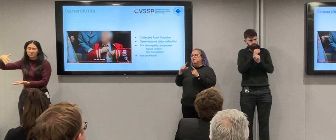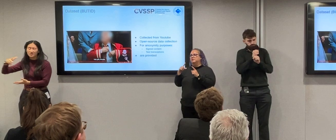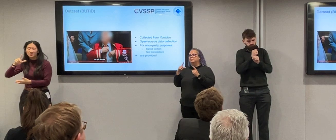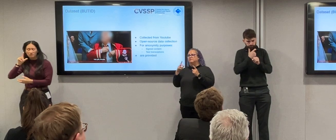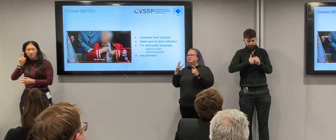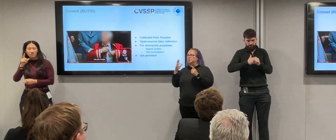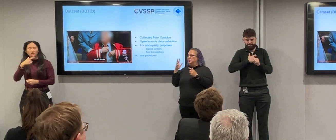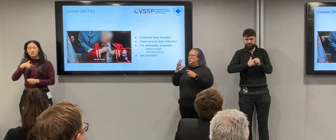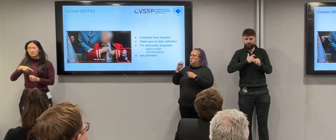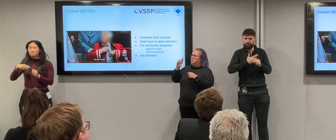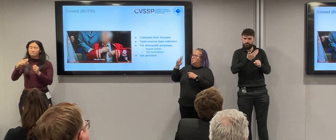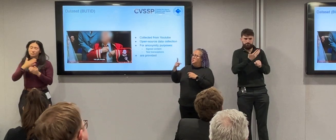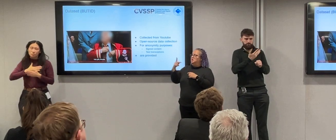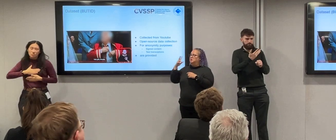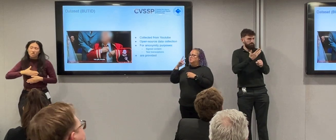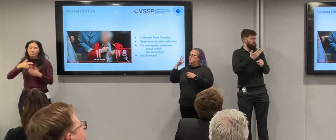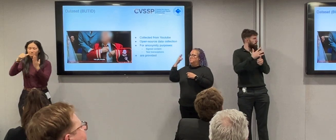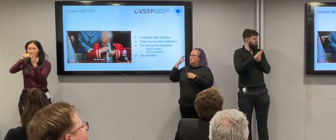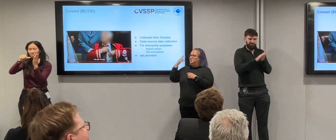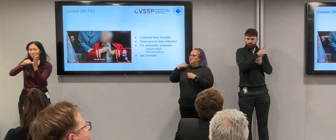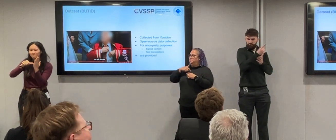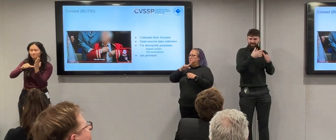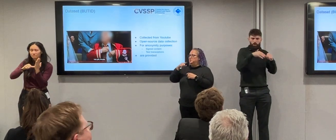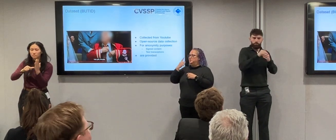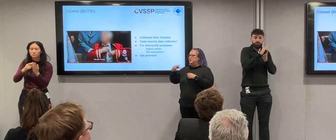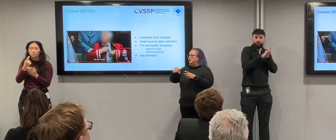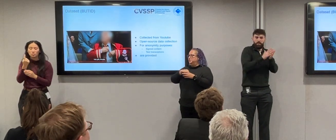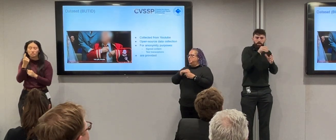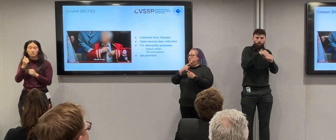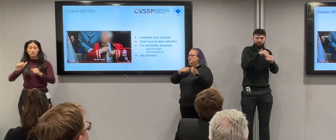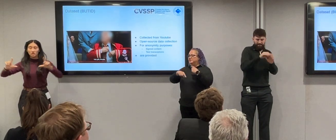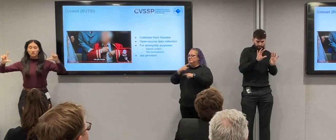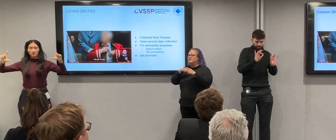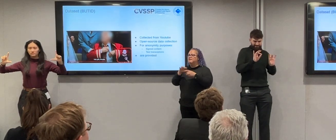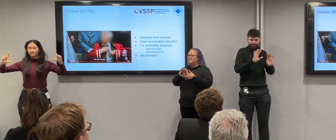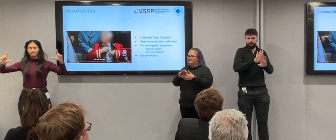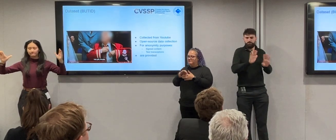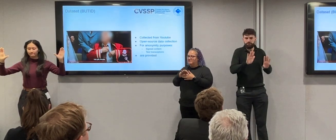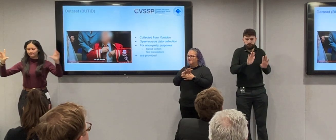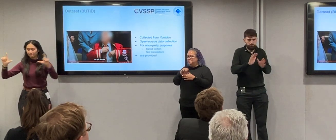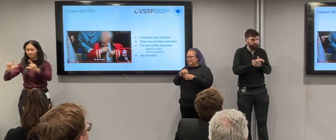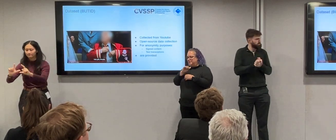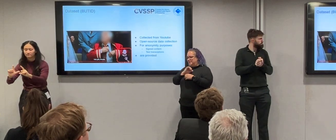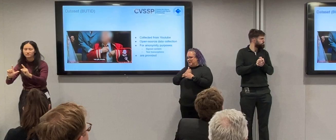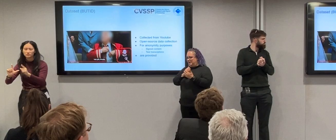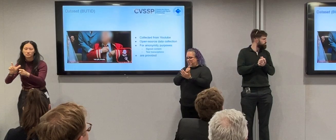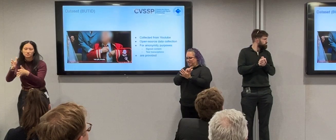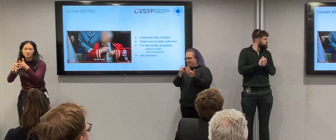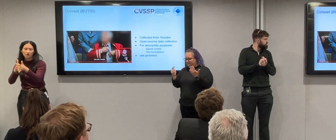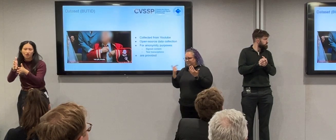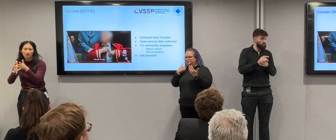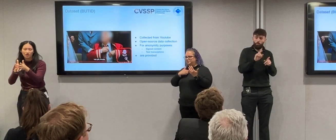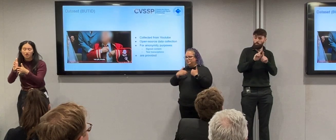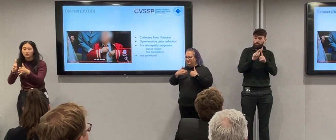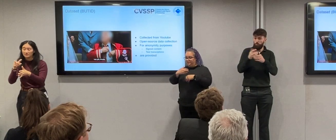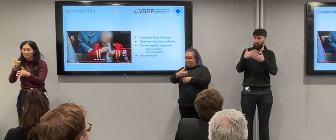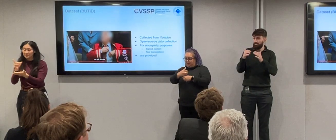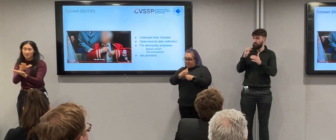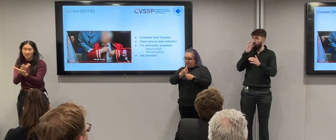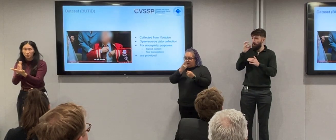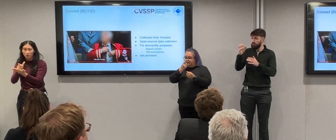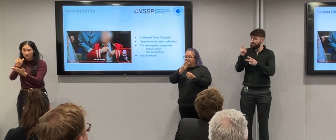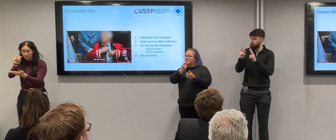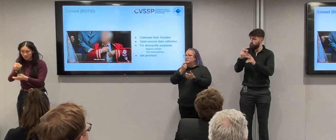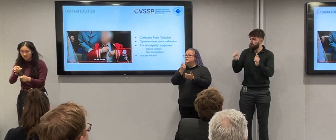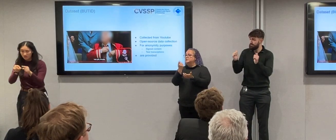we only included the signed content in the sequence where we got the consent of the actual interpreters in